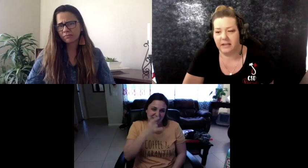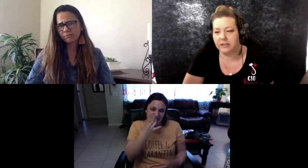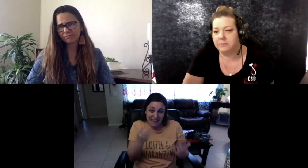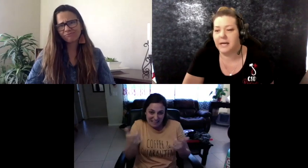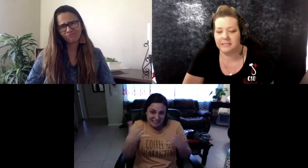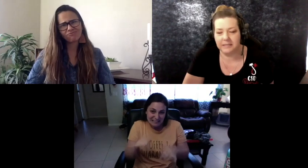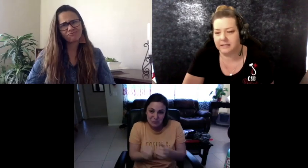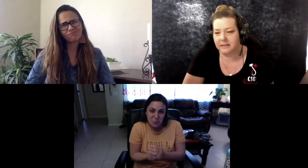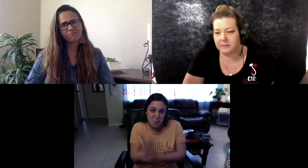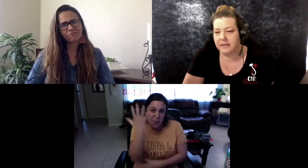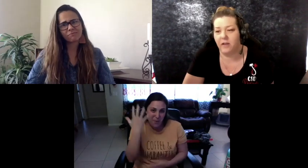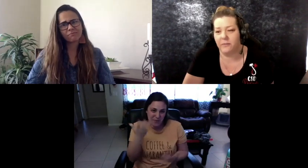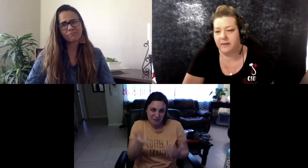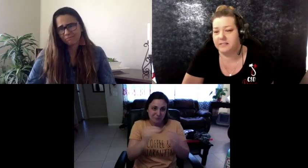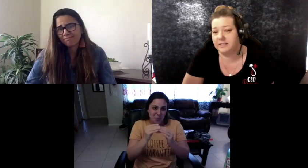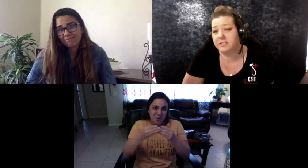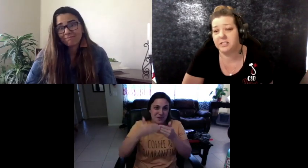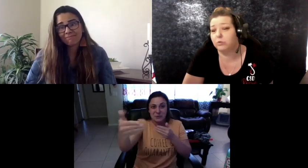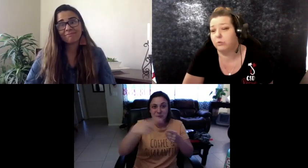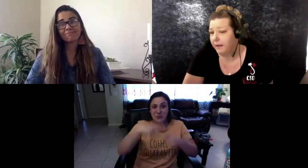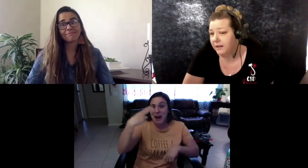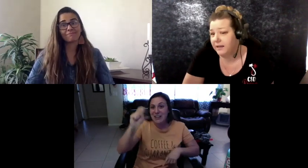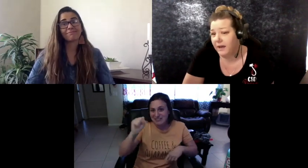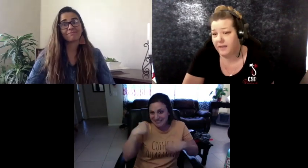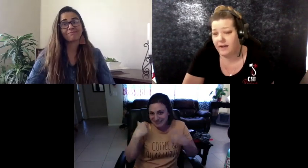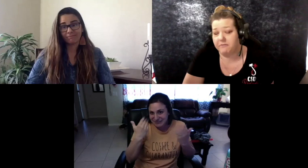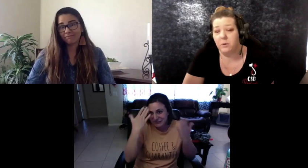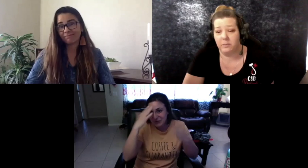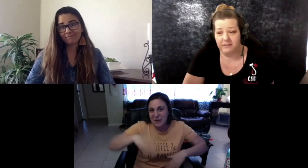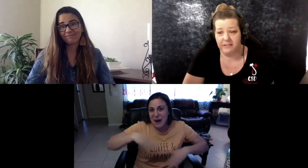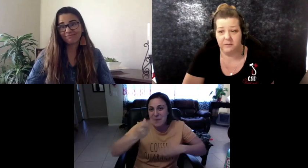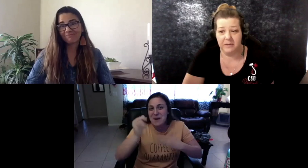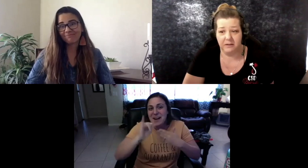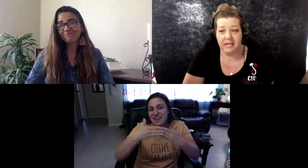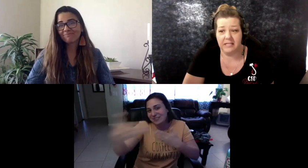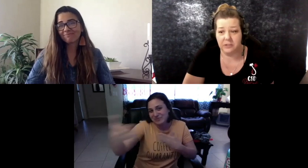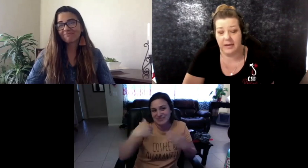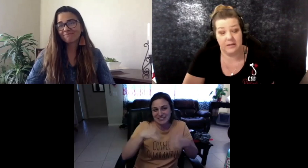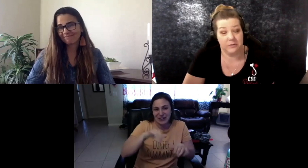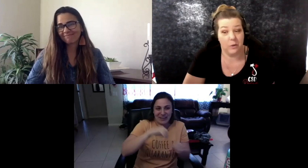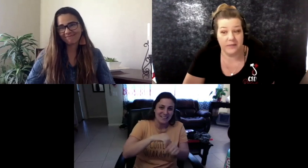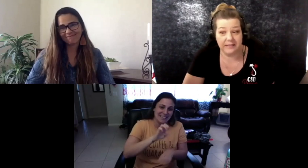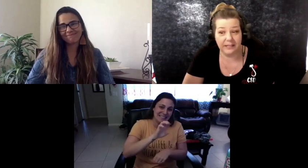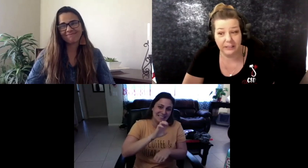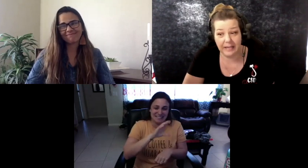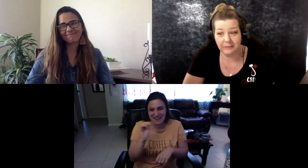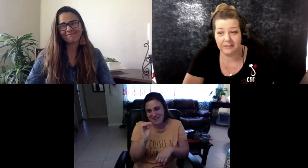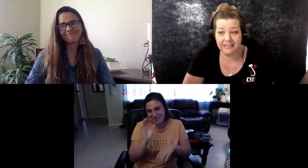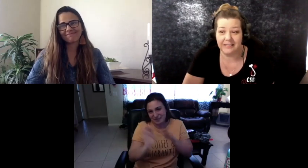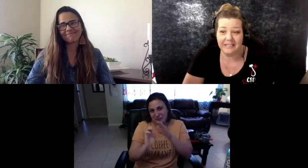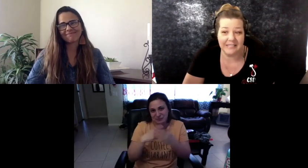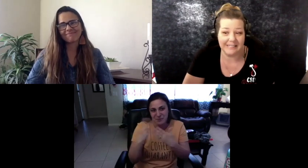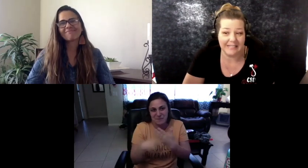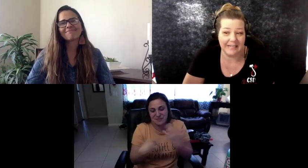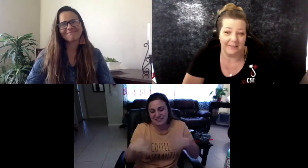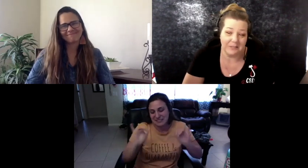everything. I couldn't possibly explain all the benefits. They're still growing, and they'll have more benefits from here to high school. And I don't know what that's going to look like. We're still